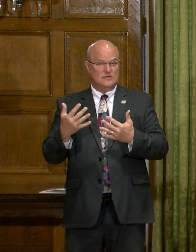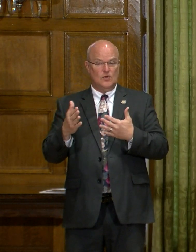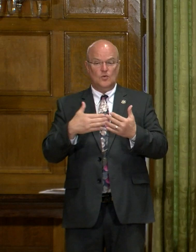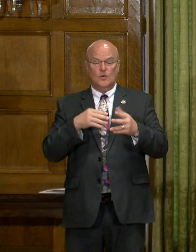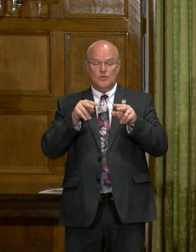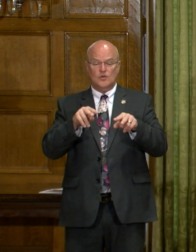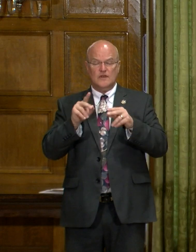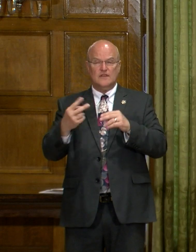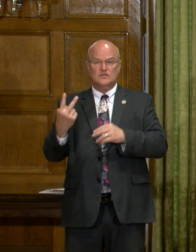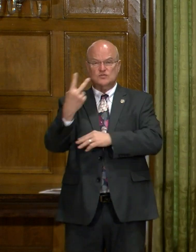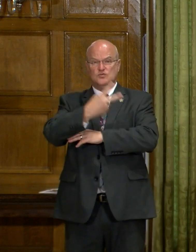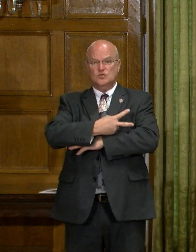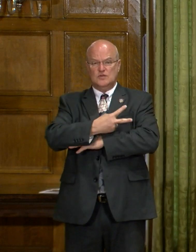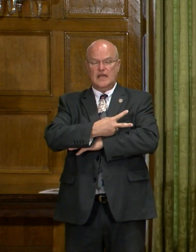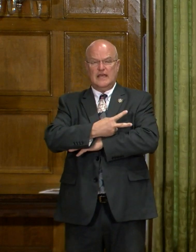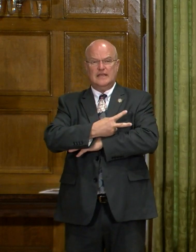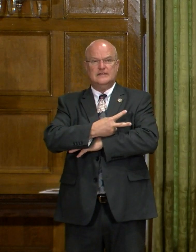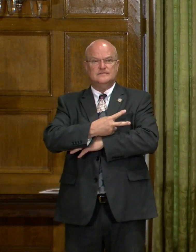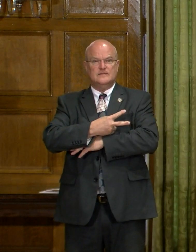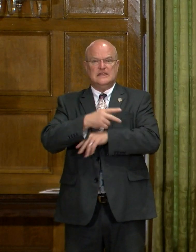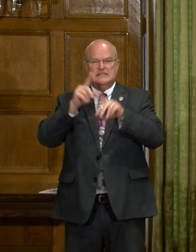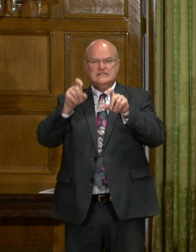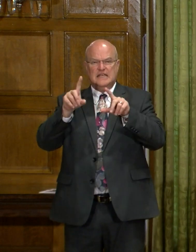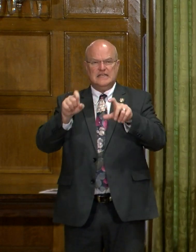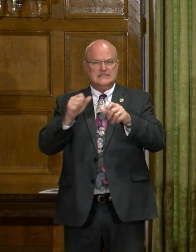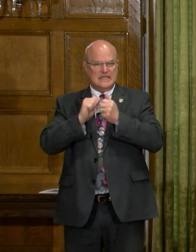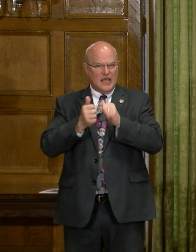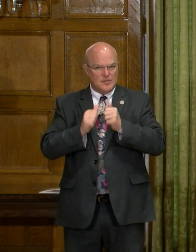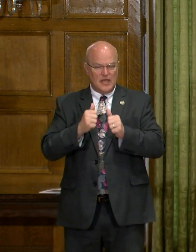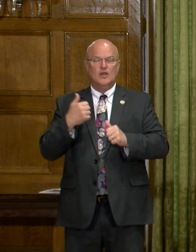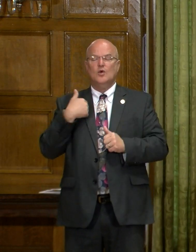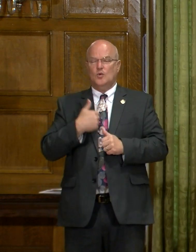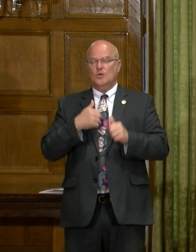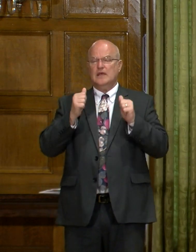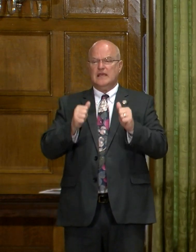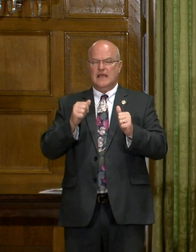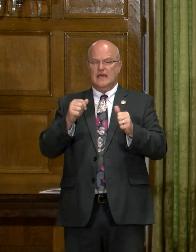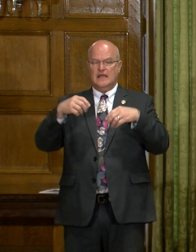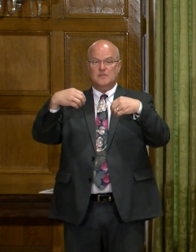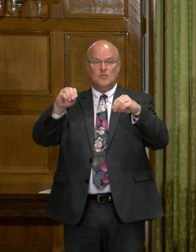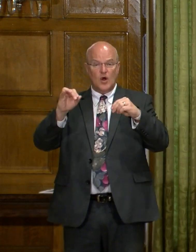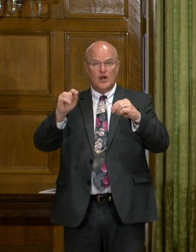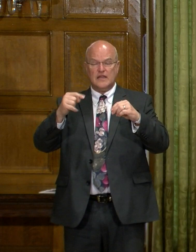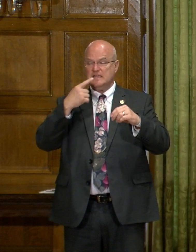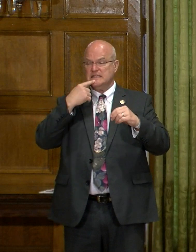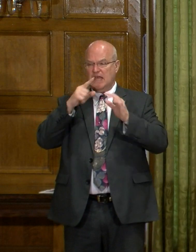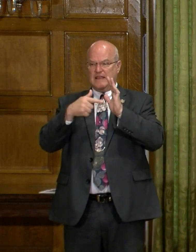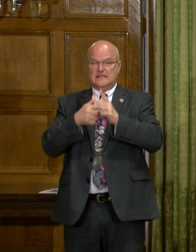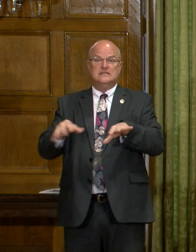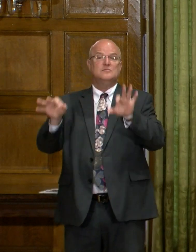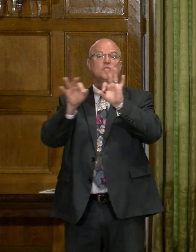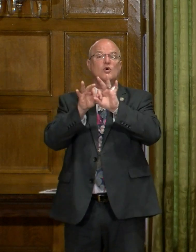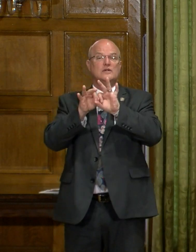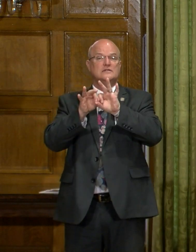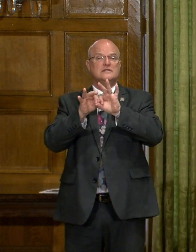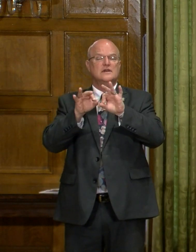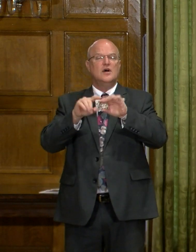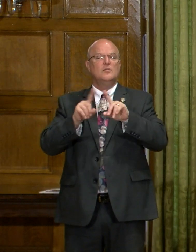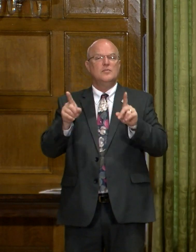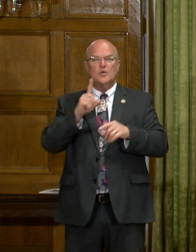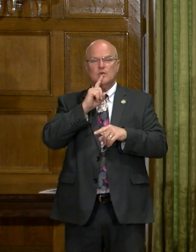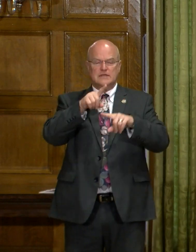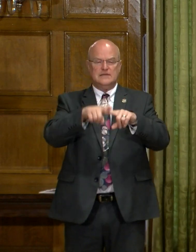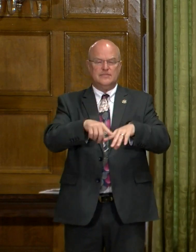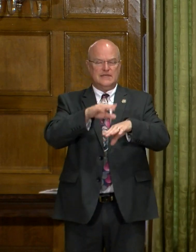whenever we look at this two-day surge campaign, we can market it, we can say this is important, but it